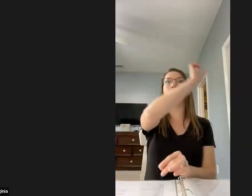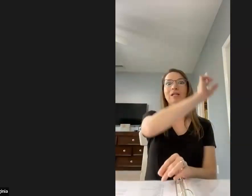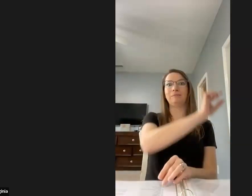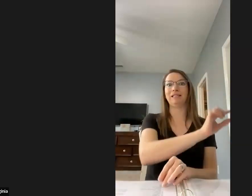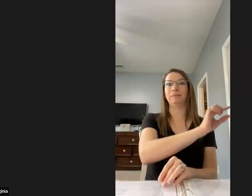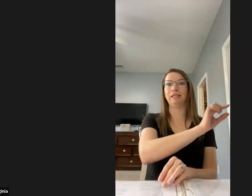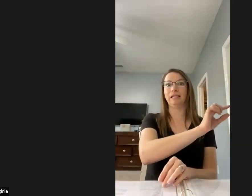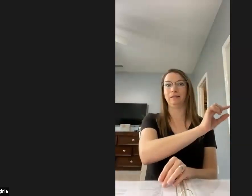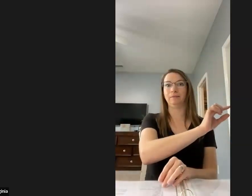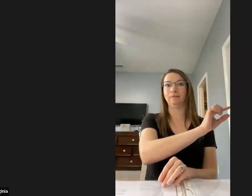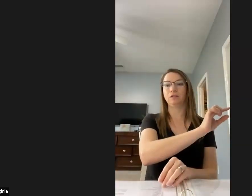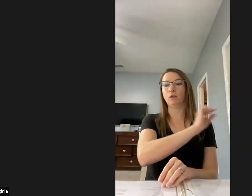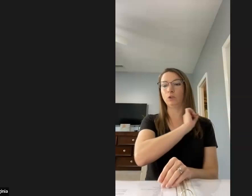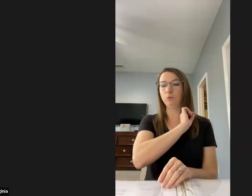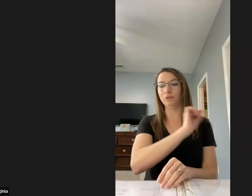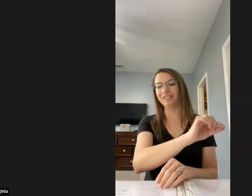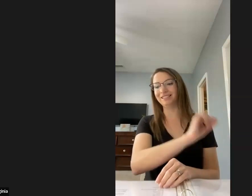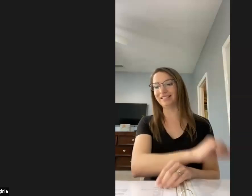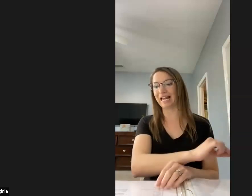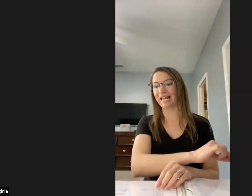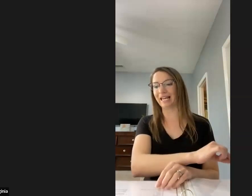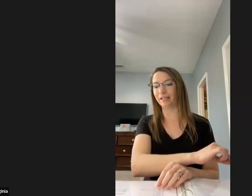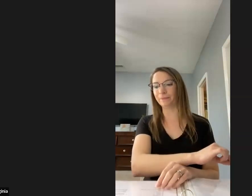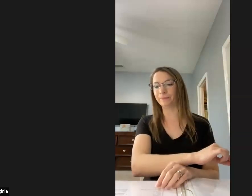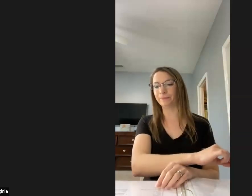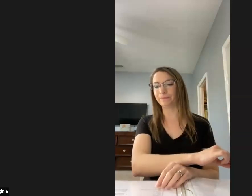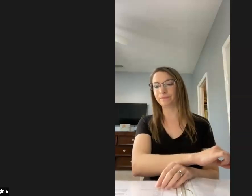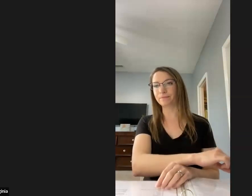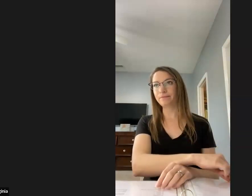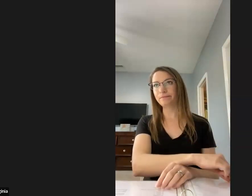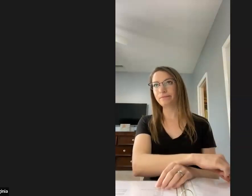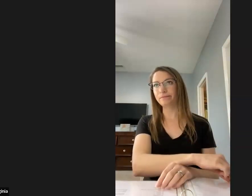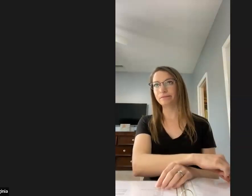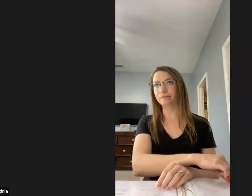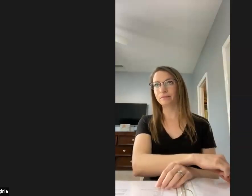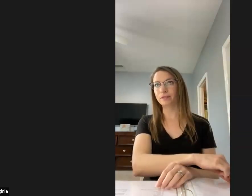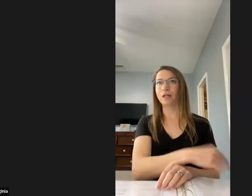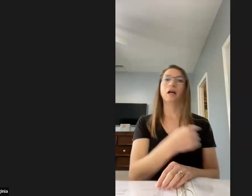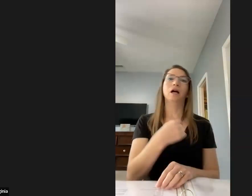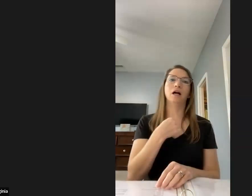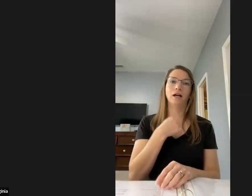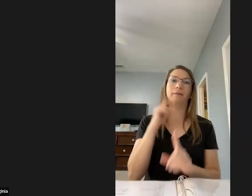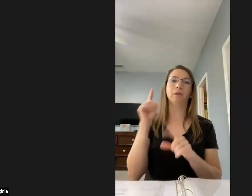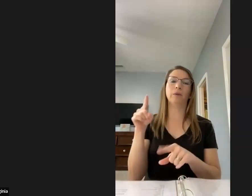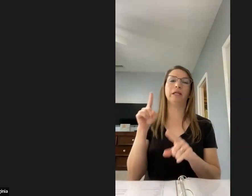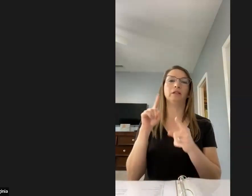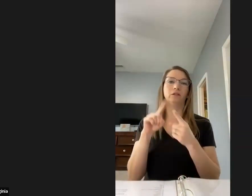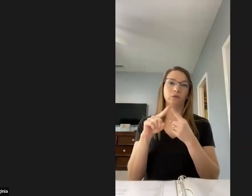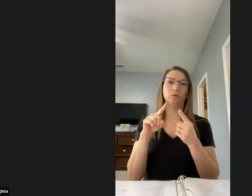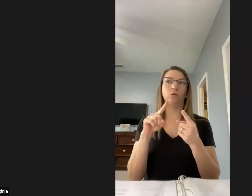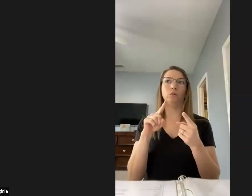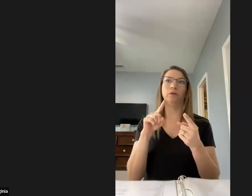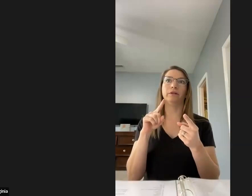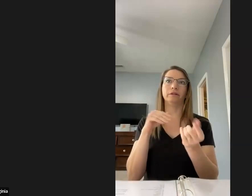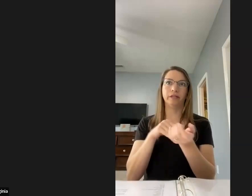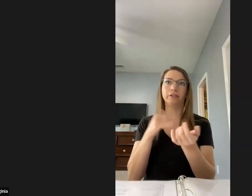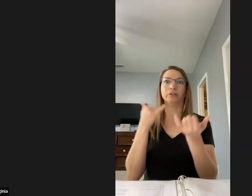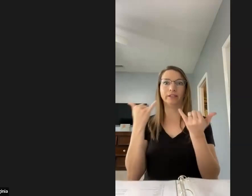always be at the beginning. So you wouldn't say, I'm going to the doctor